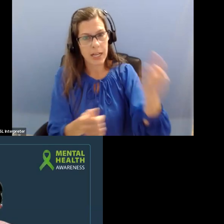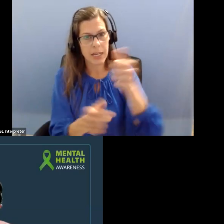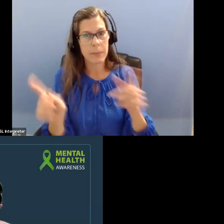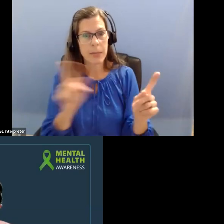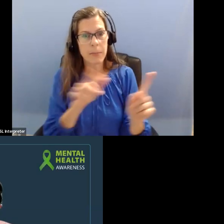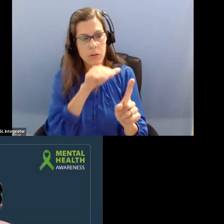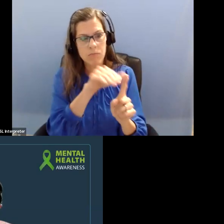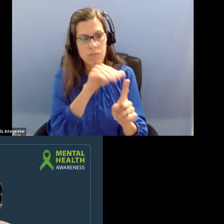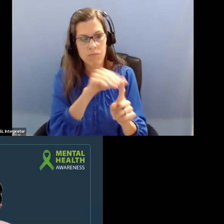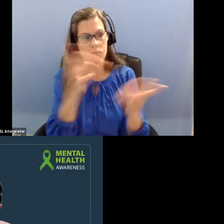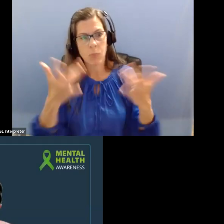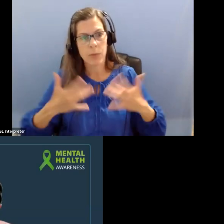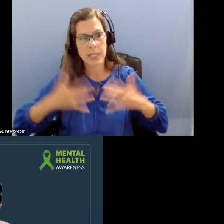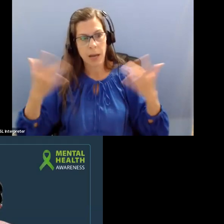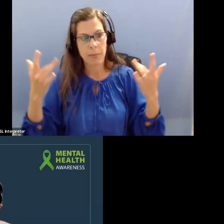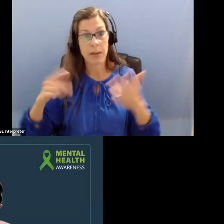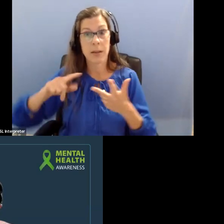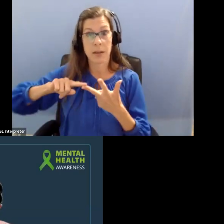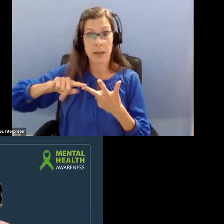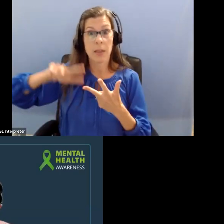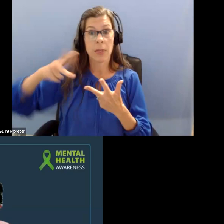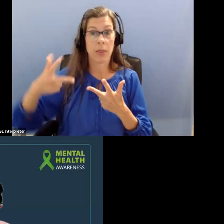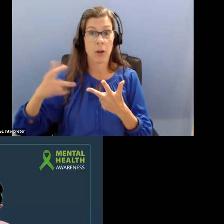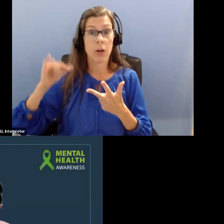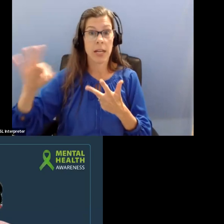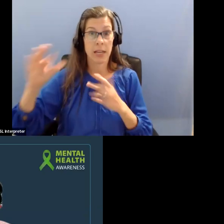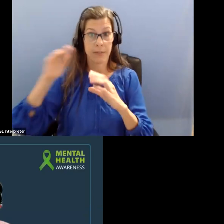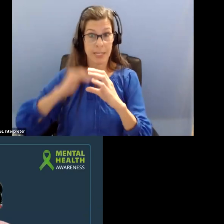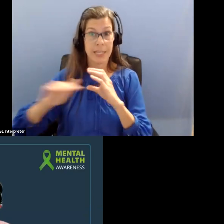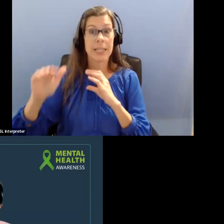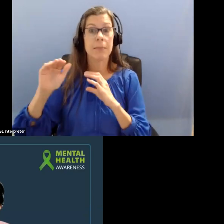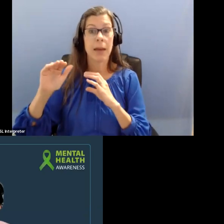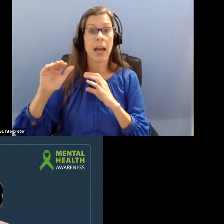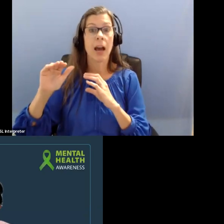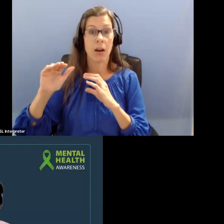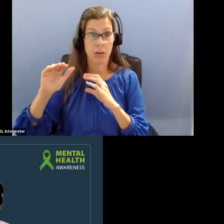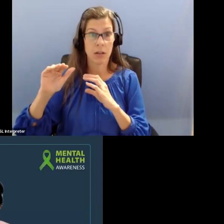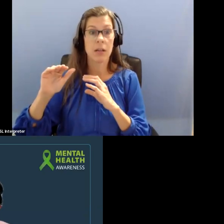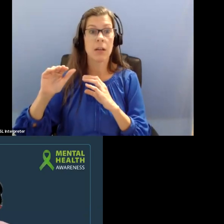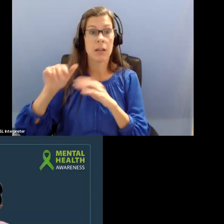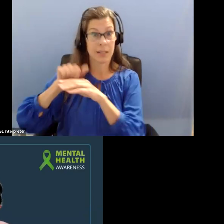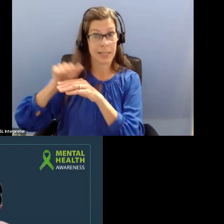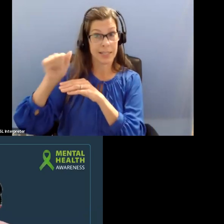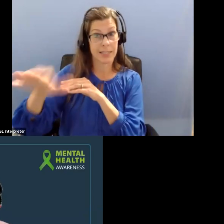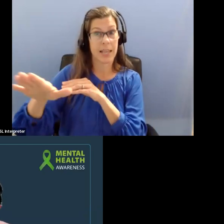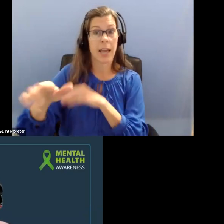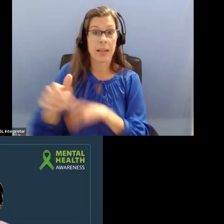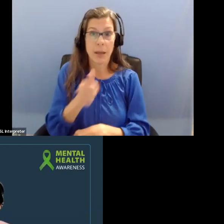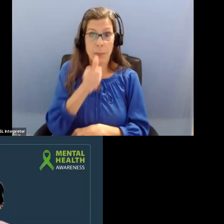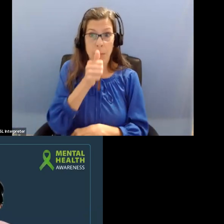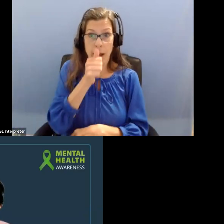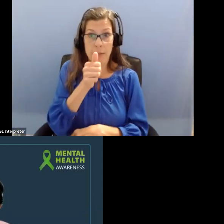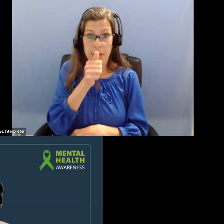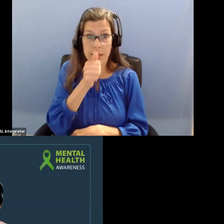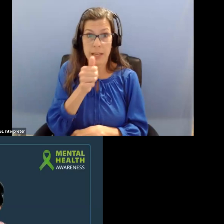I'm hearing that even if there are emails that are sent privately to the folks that sent,